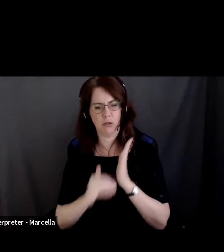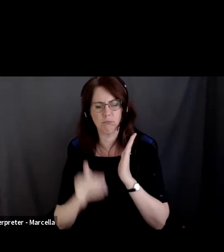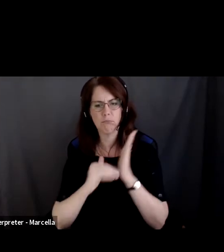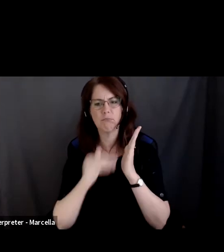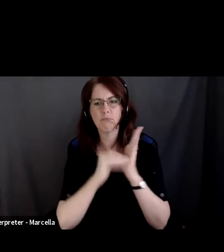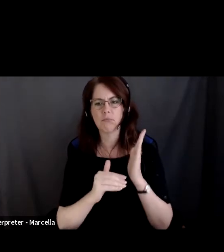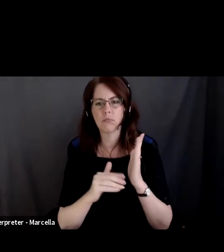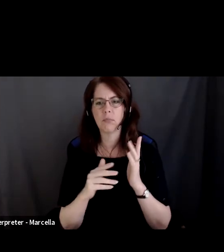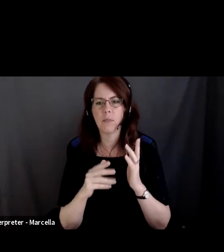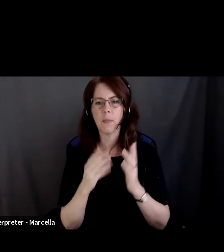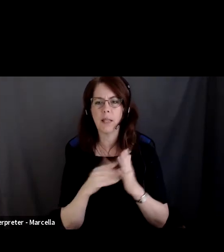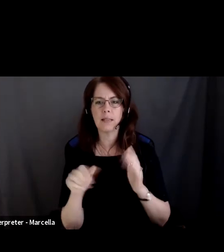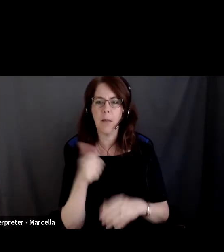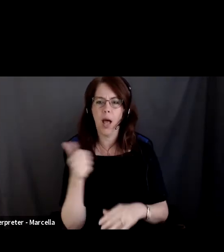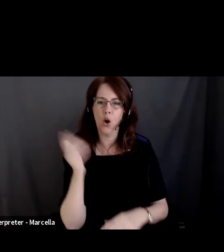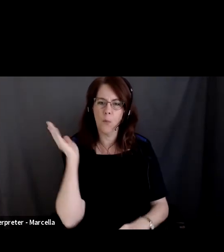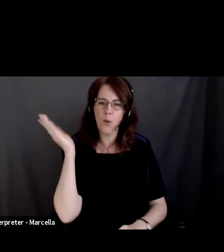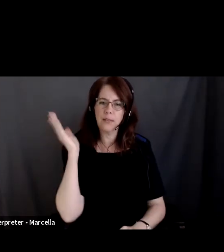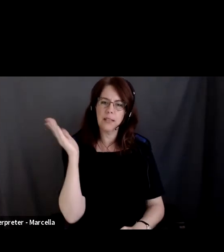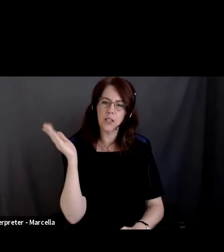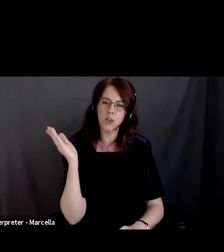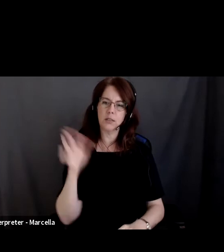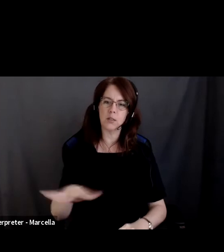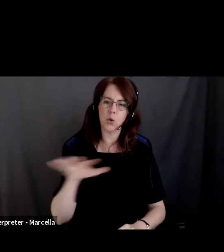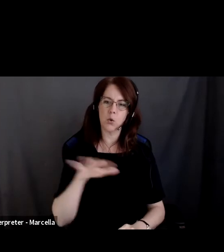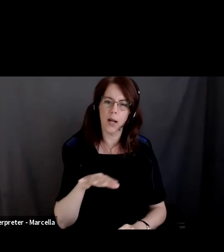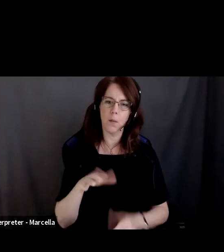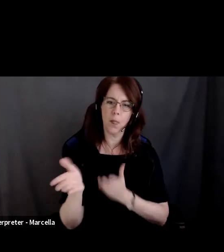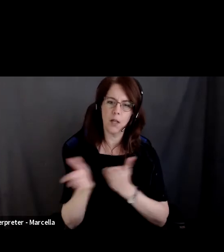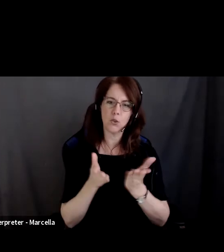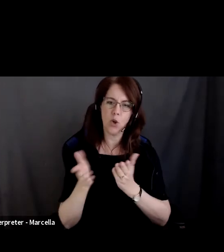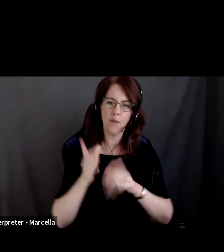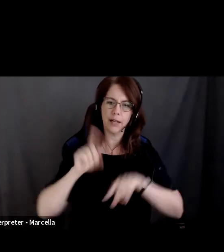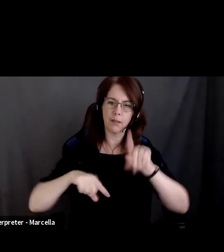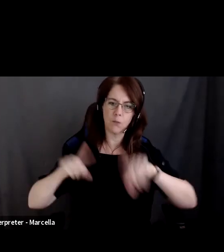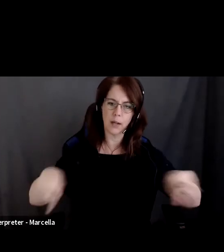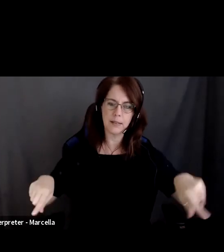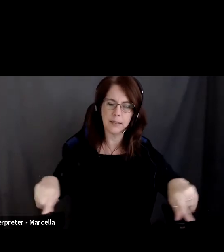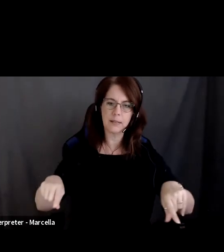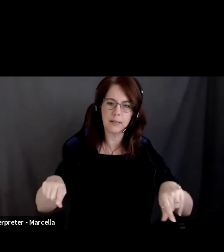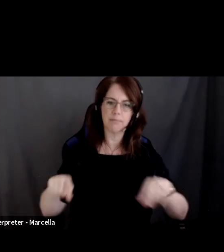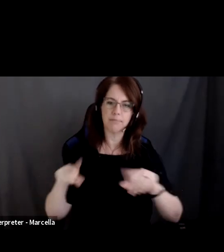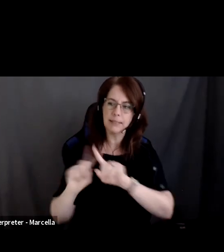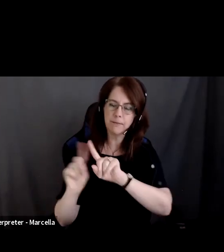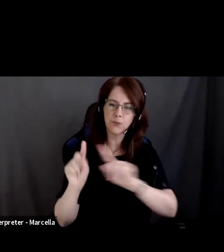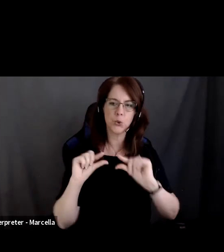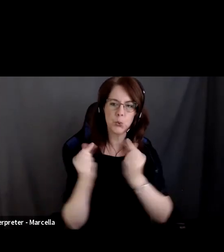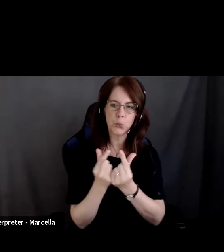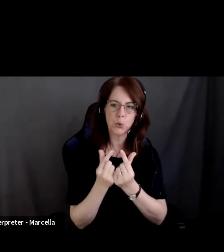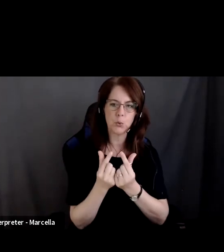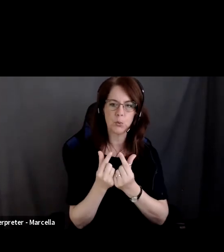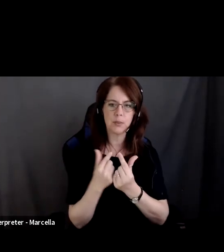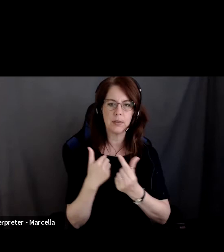some other presentations around serving all sorts of marginalized groups that